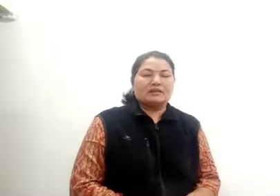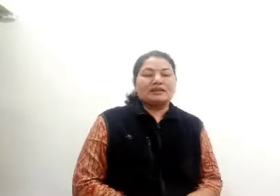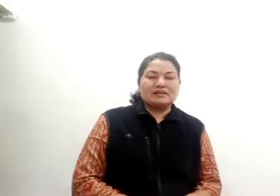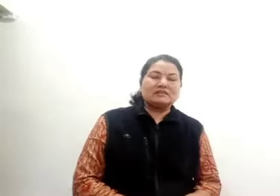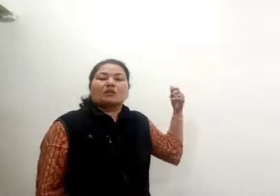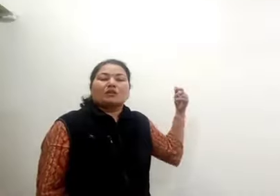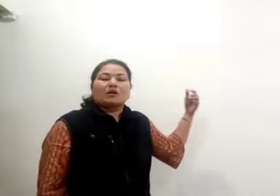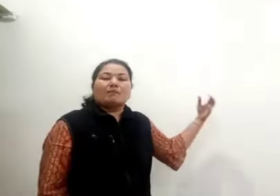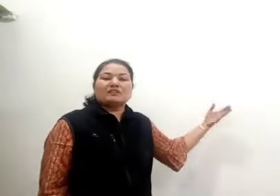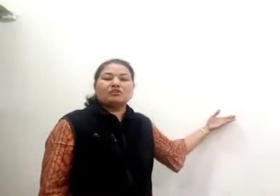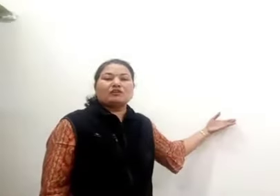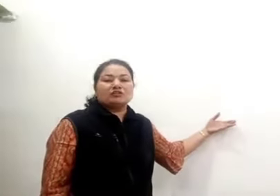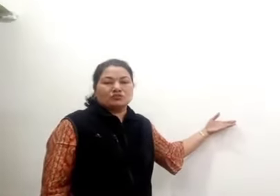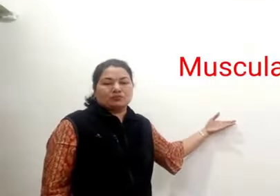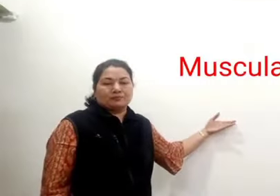That is muscular tissue.